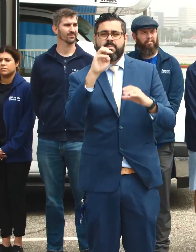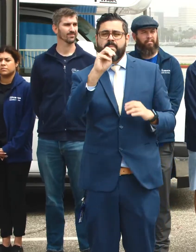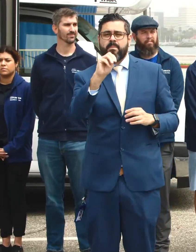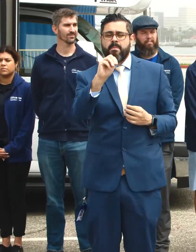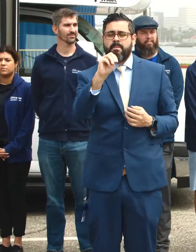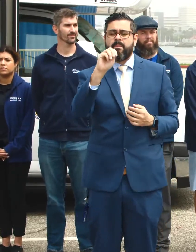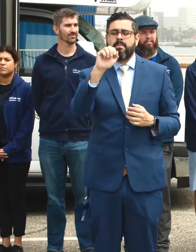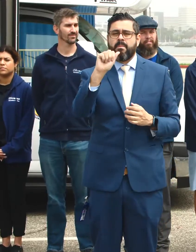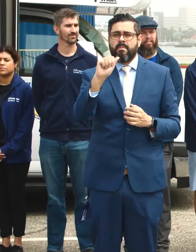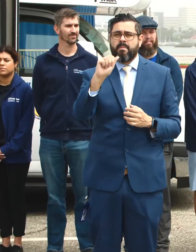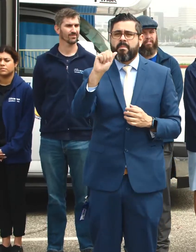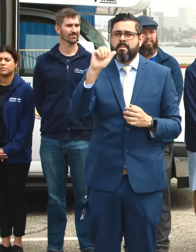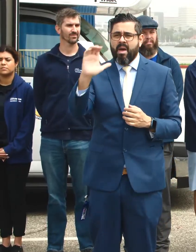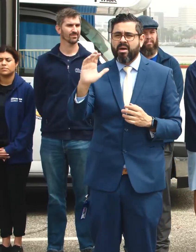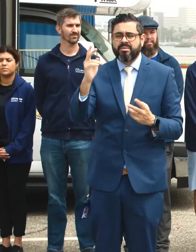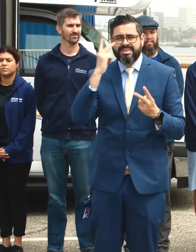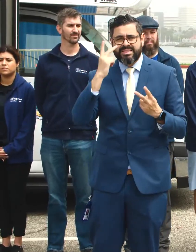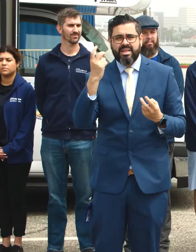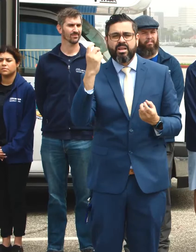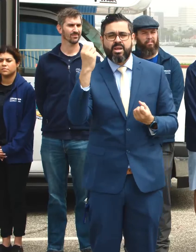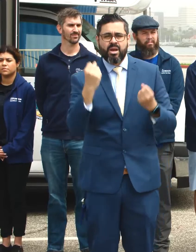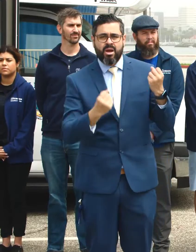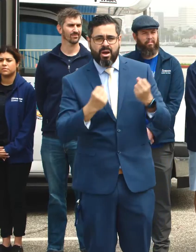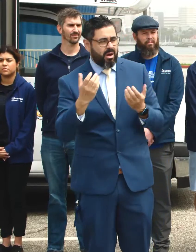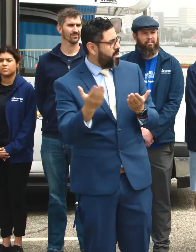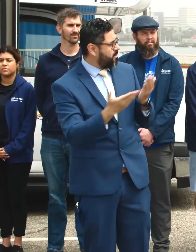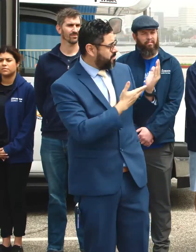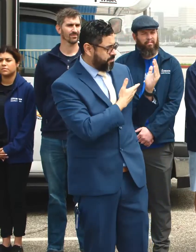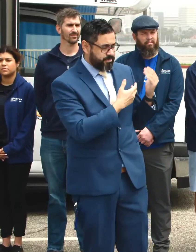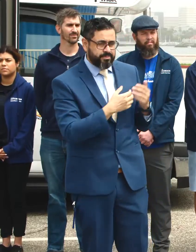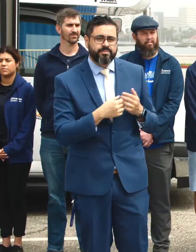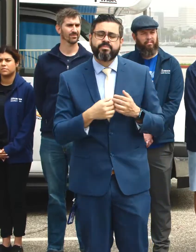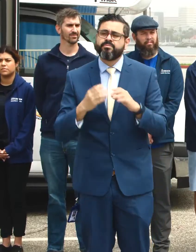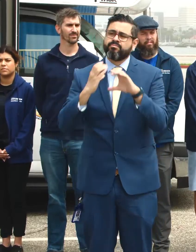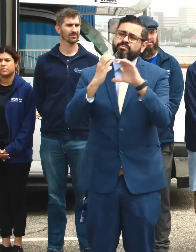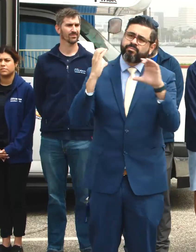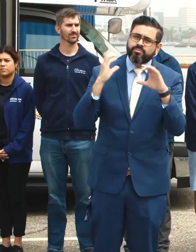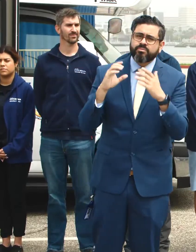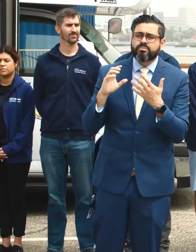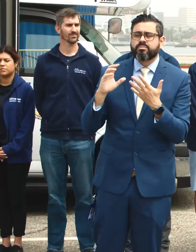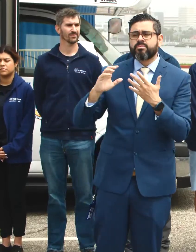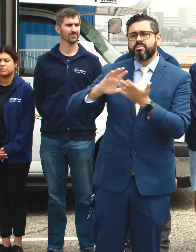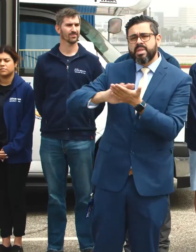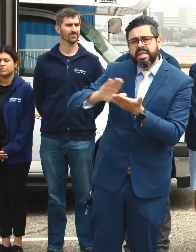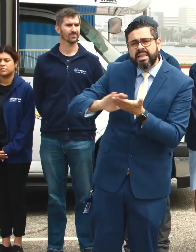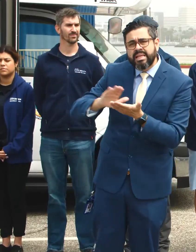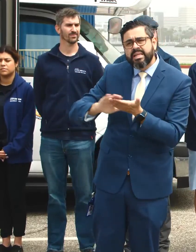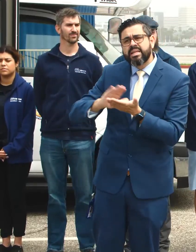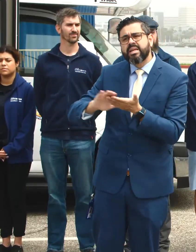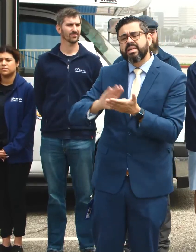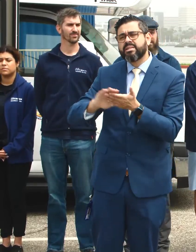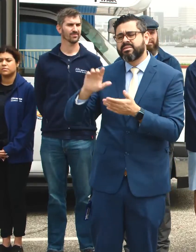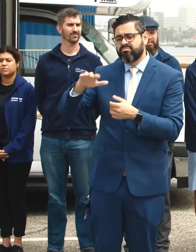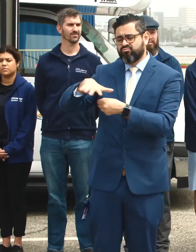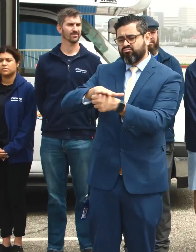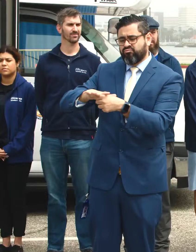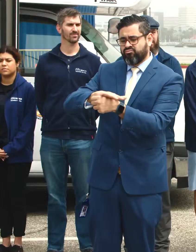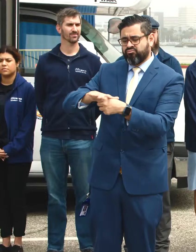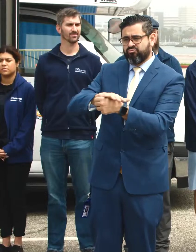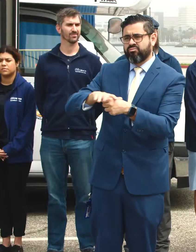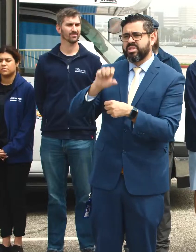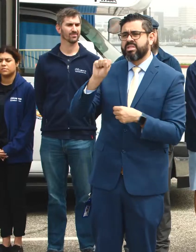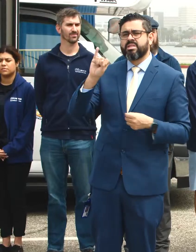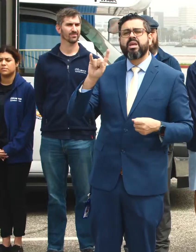Los Altos now, but what you'll see, our vehicle is for our second MAC team. We've opened our sanitation and water filling site for people experiencing homelessness living